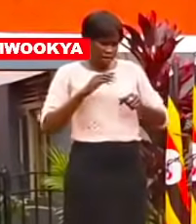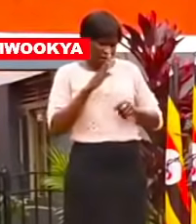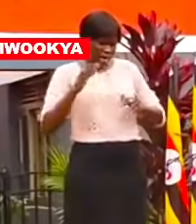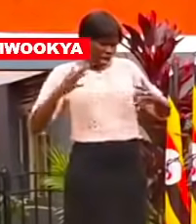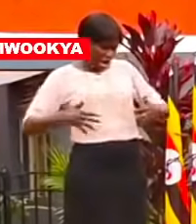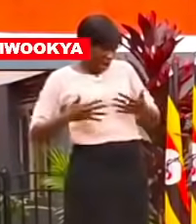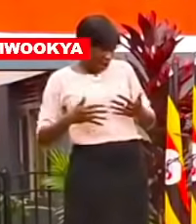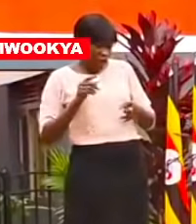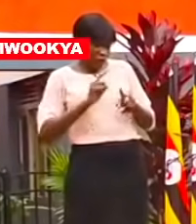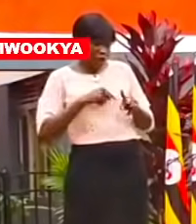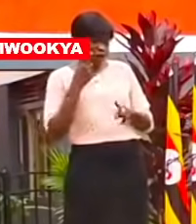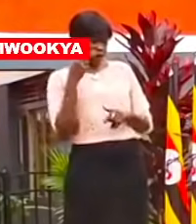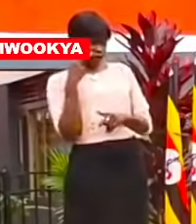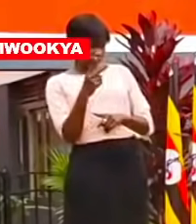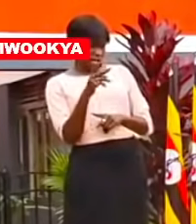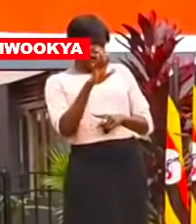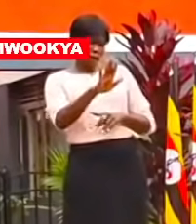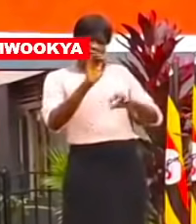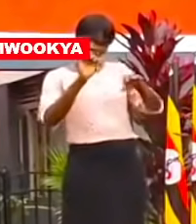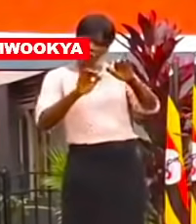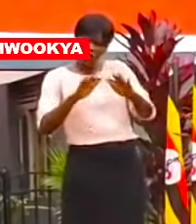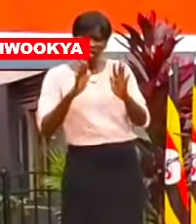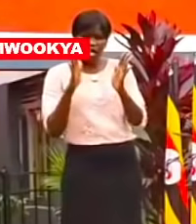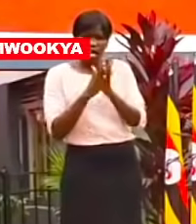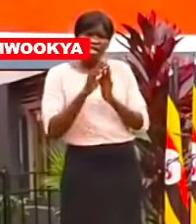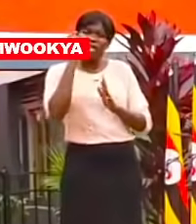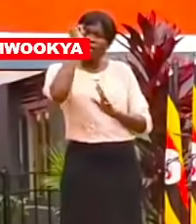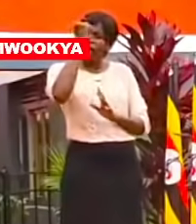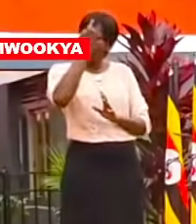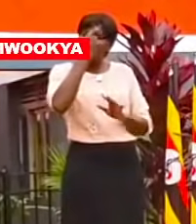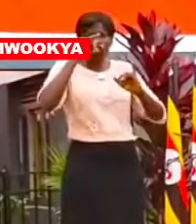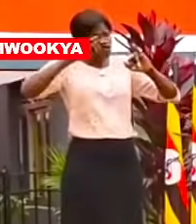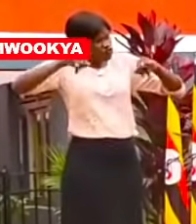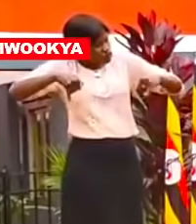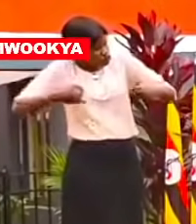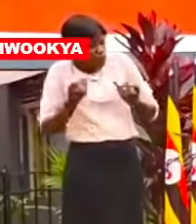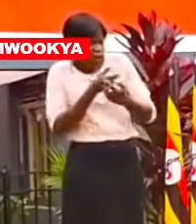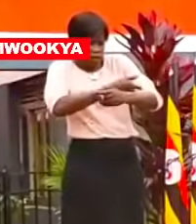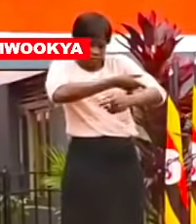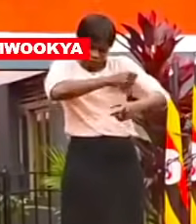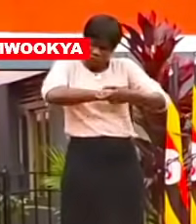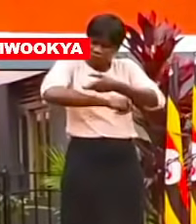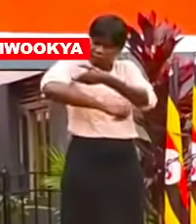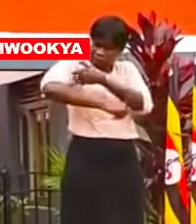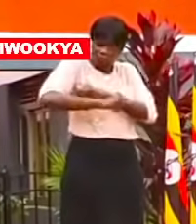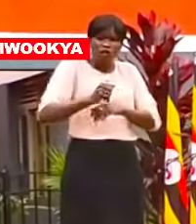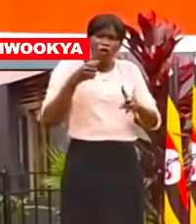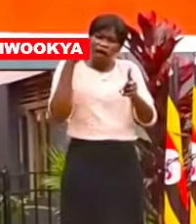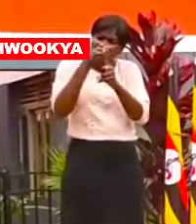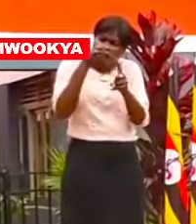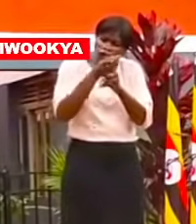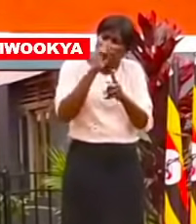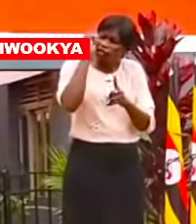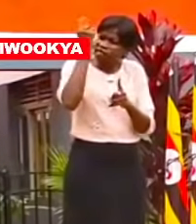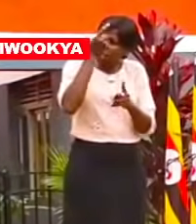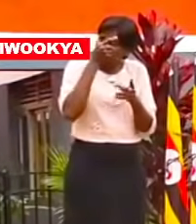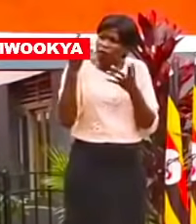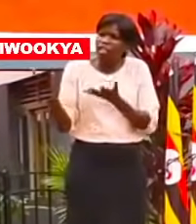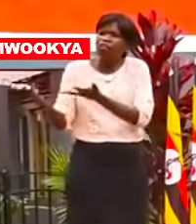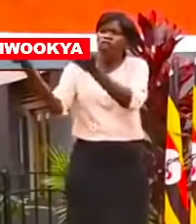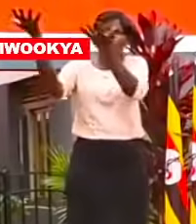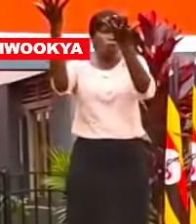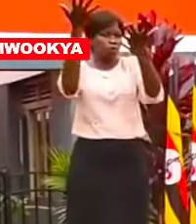tulaba nti ofiisi yo yeetabye ku kaweefube w'okuteeka gavumenti ku nninga baleete eddagala mu